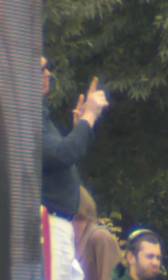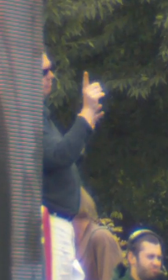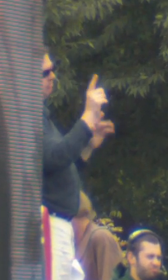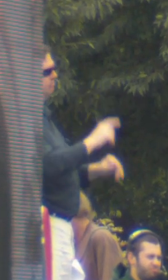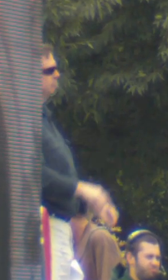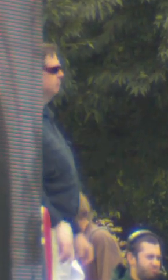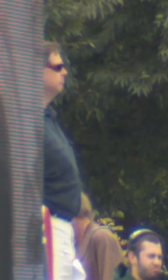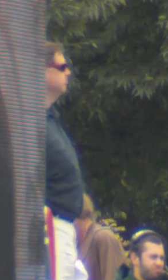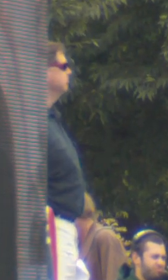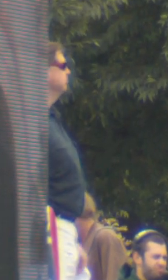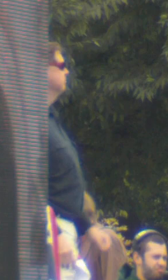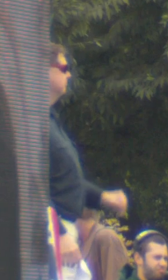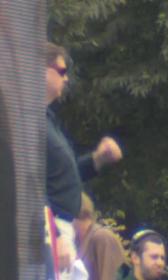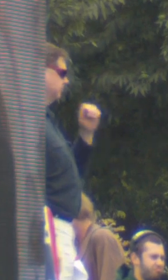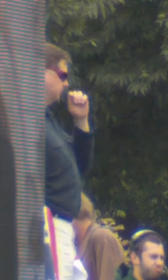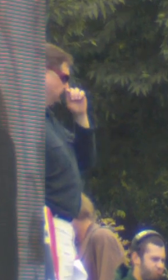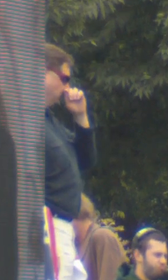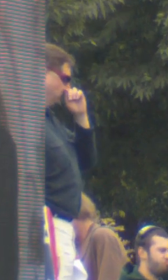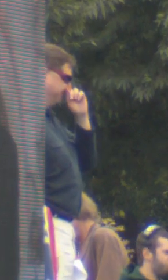later.